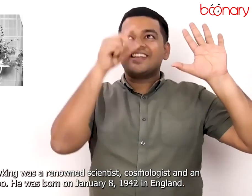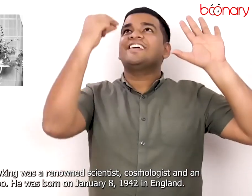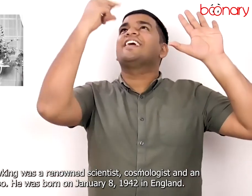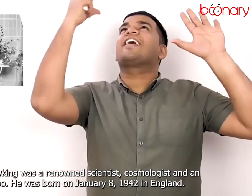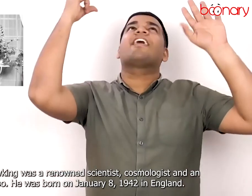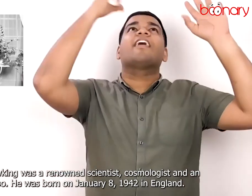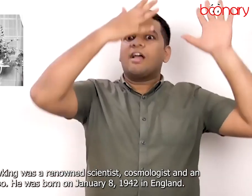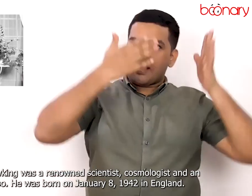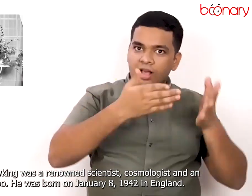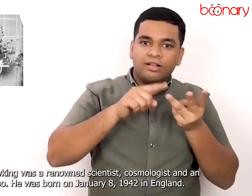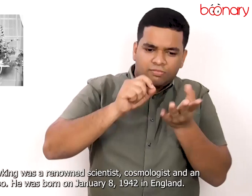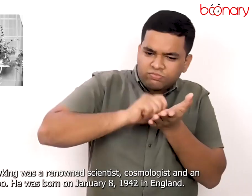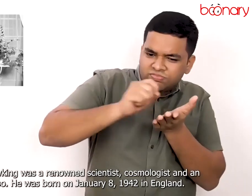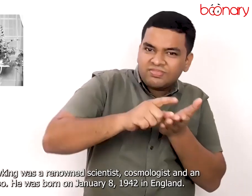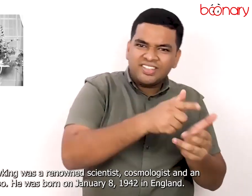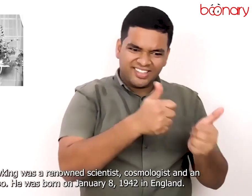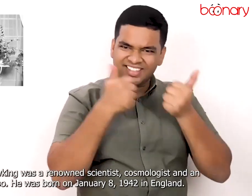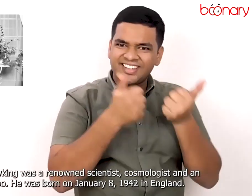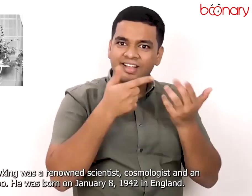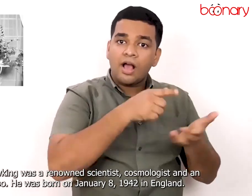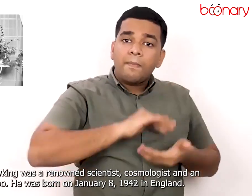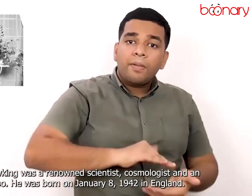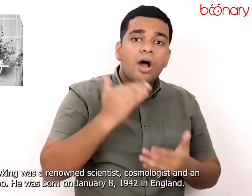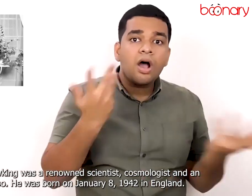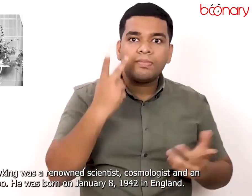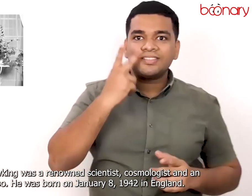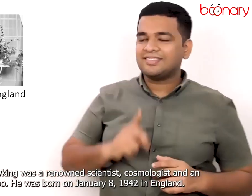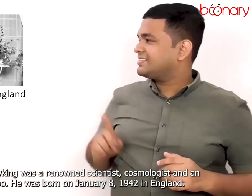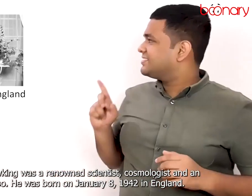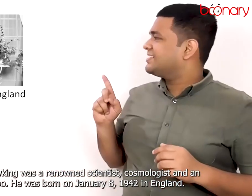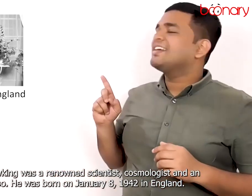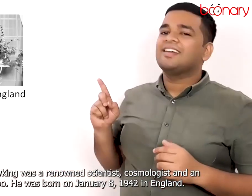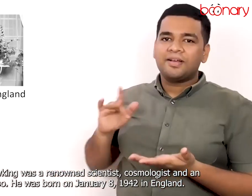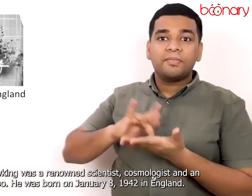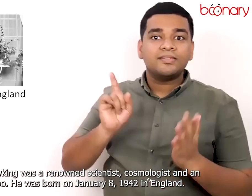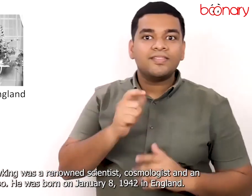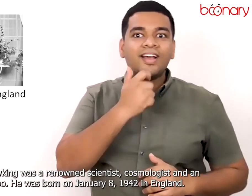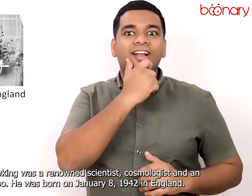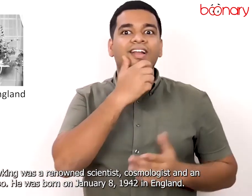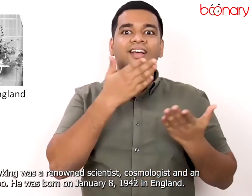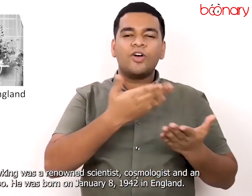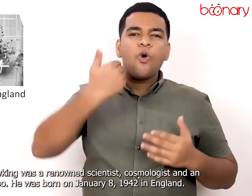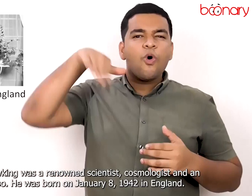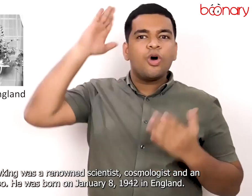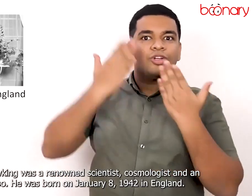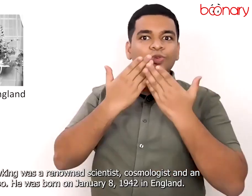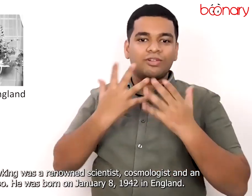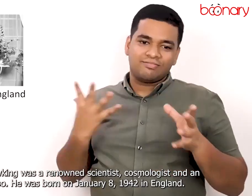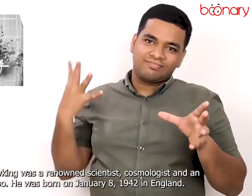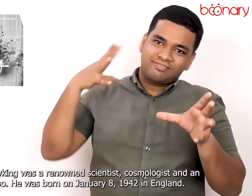cosmologist, and an author too. He was born on January 8, 1942 in England.